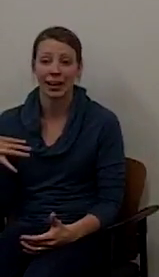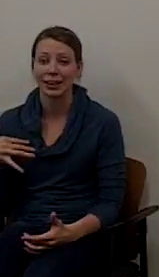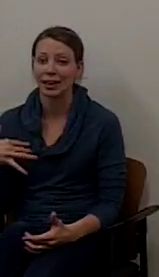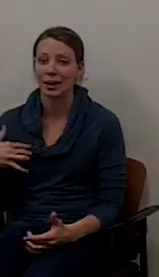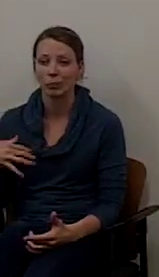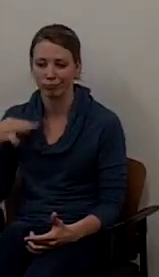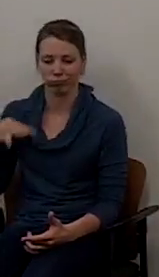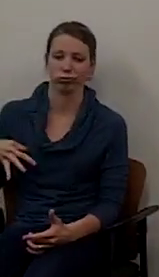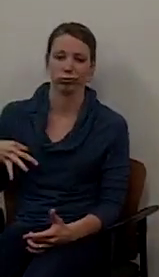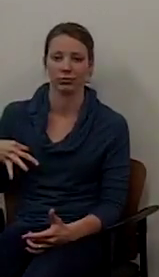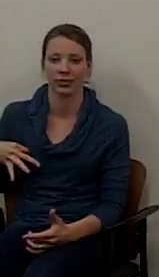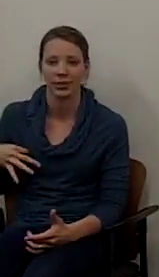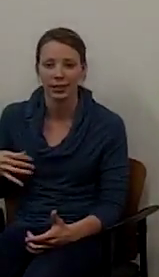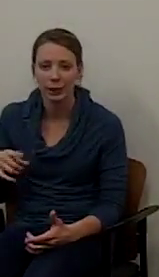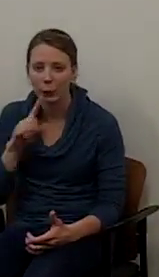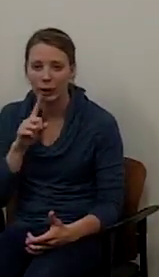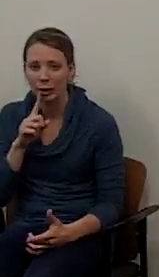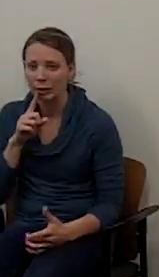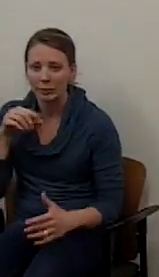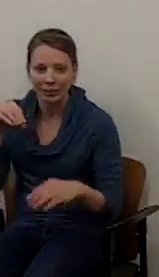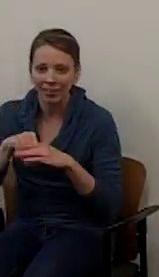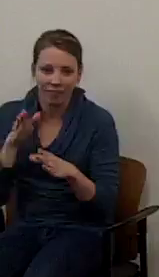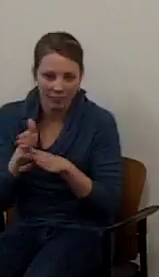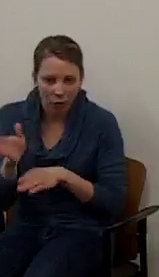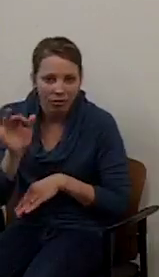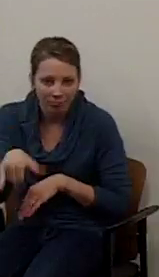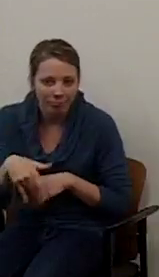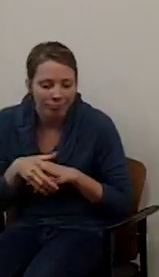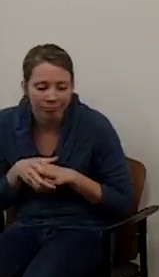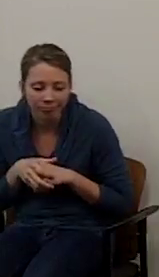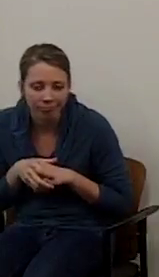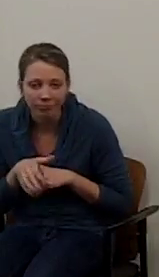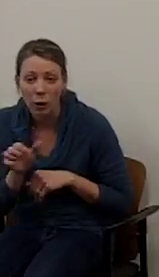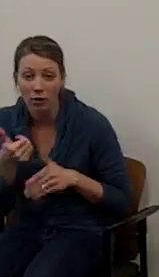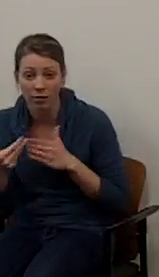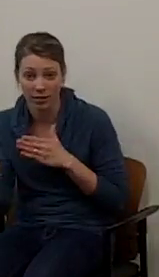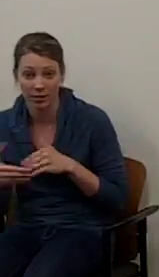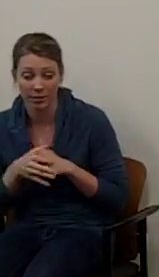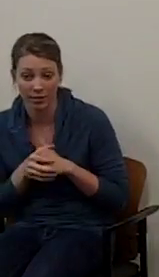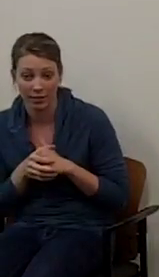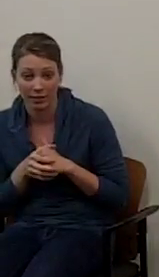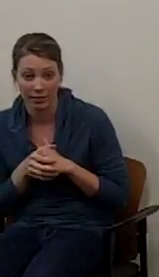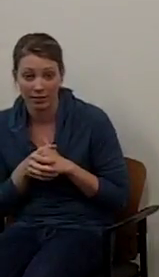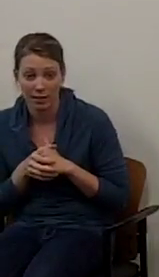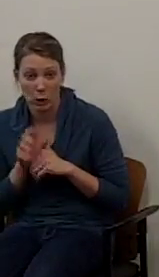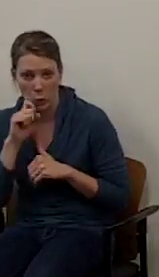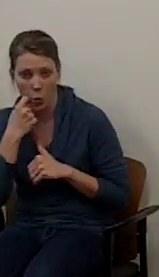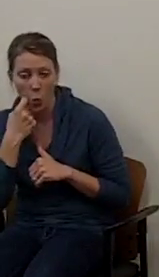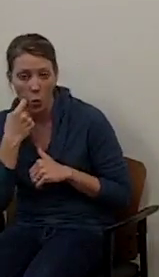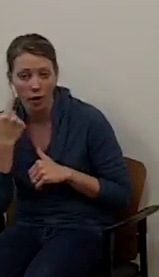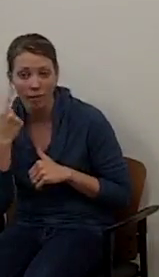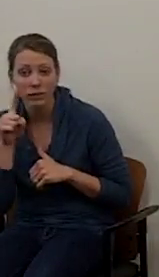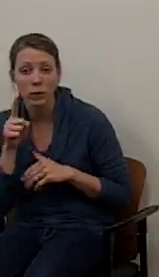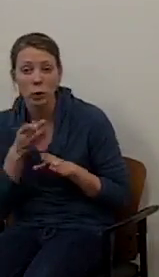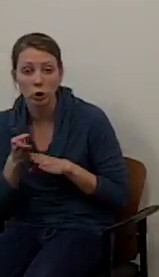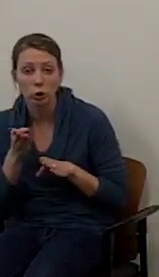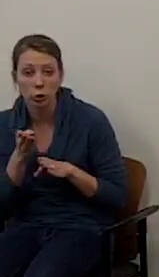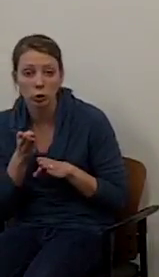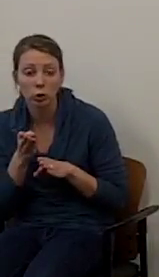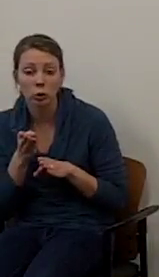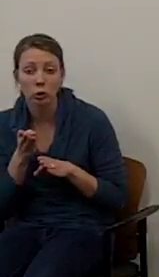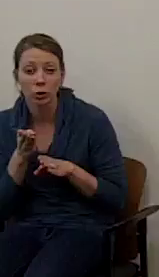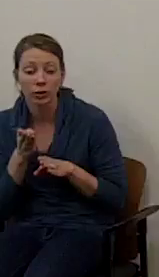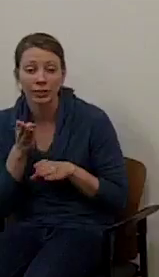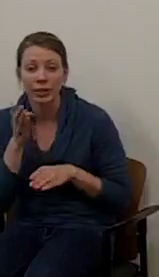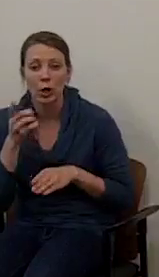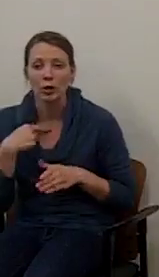bonus to being in the field of journalism. Another thing that is really cool to the field of journalism is paid travel. I